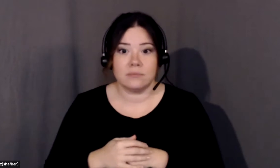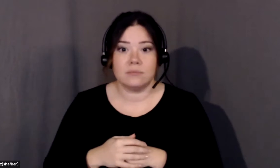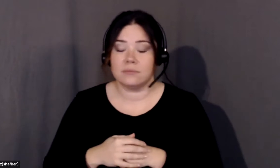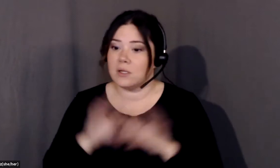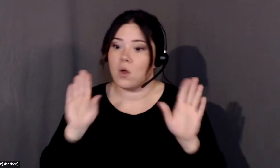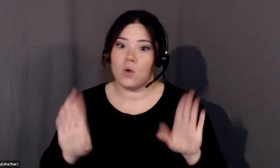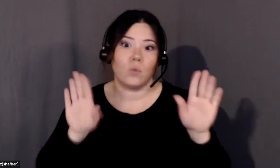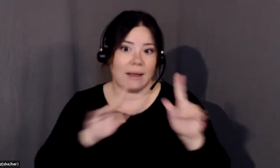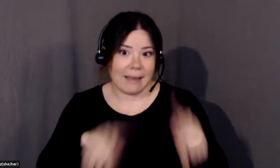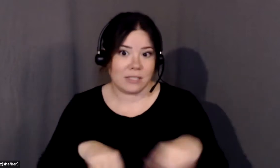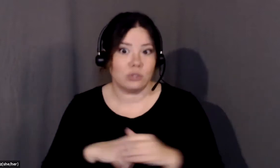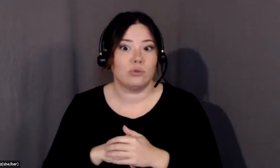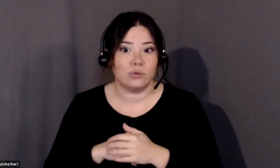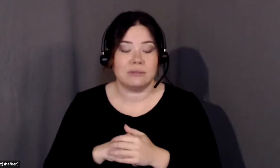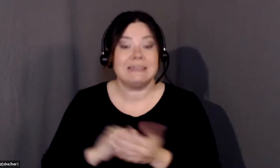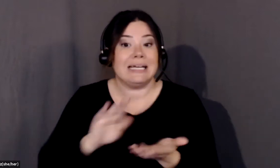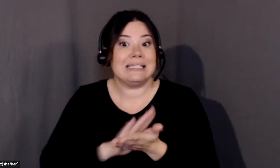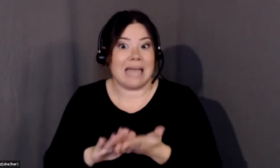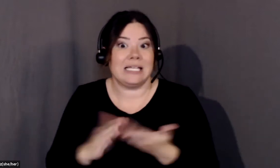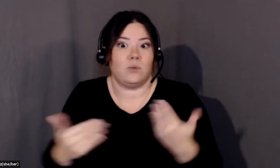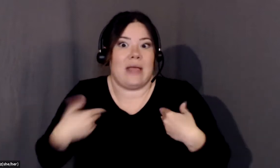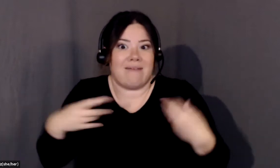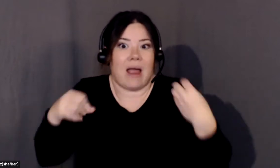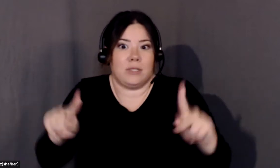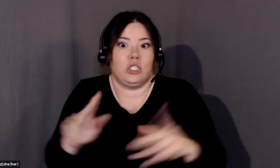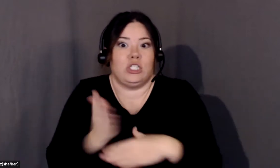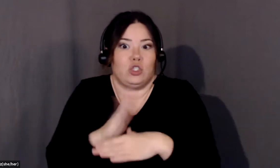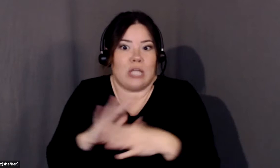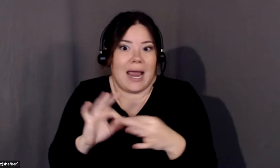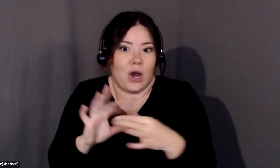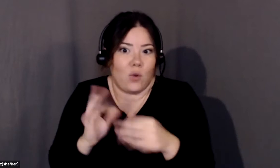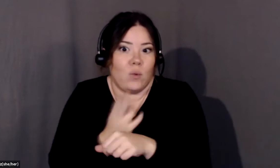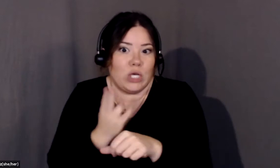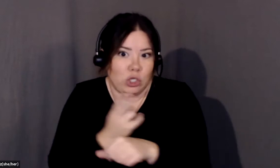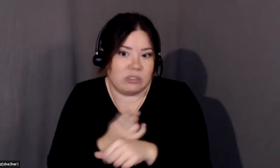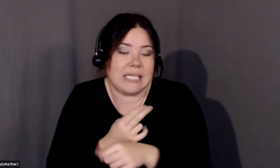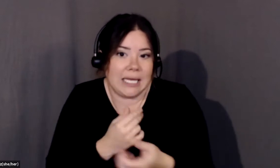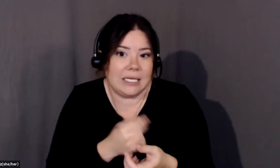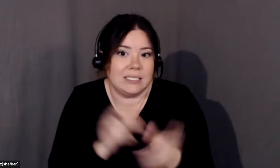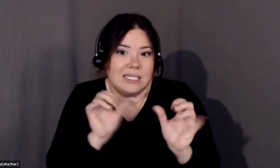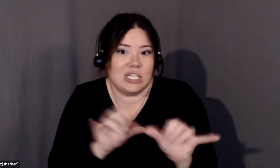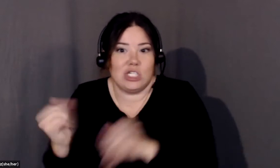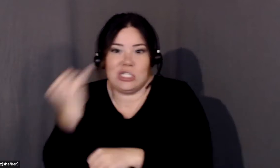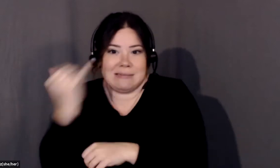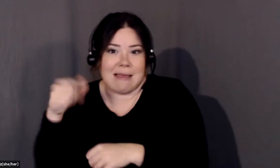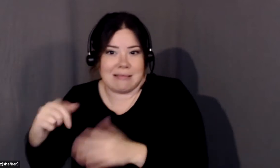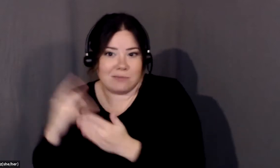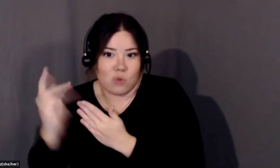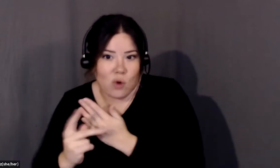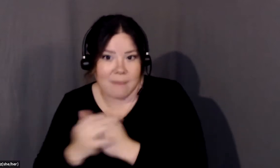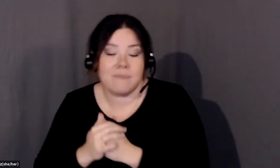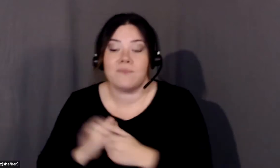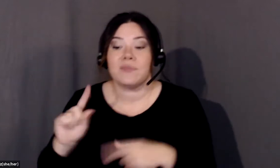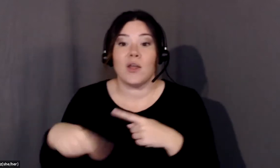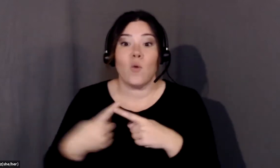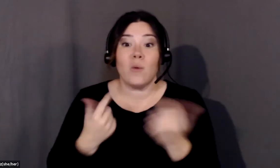nice when we all have opportunities to share strategies that we're utilizing, much like this program, because when we support each other